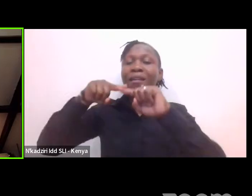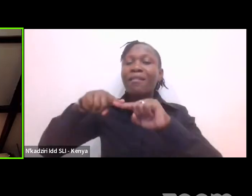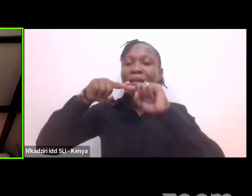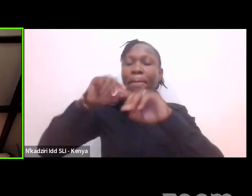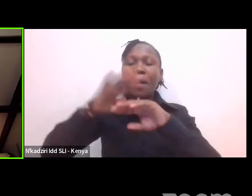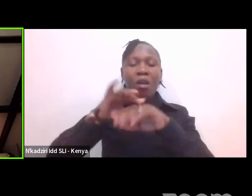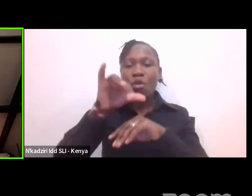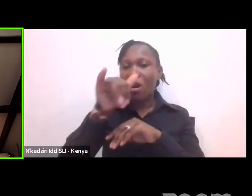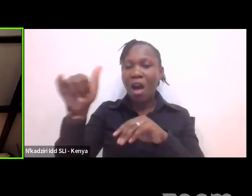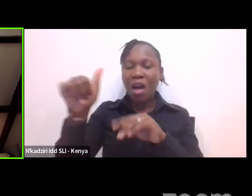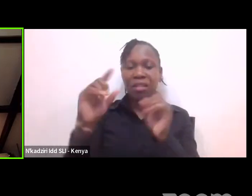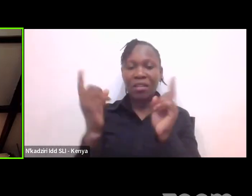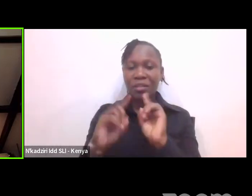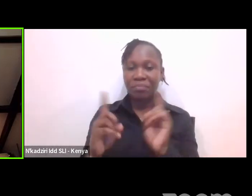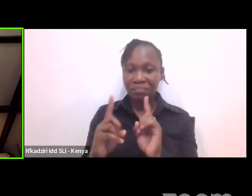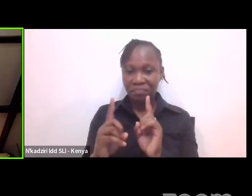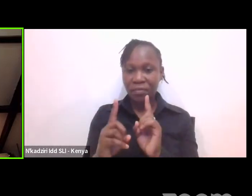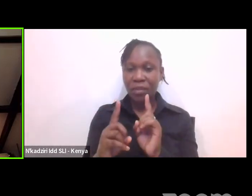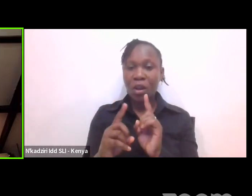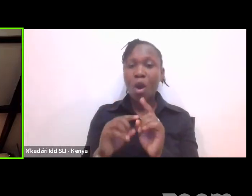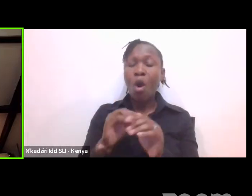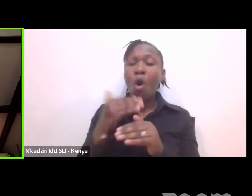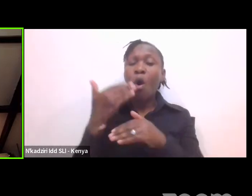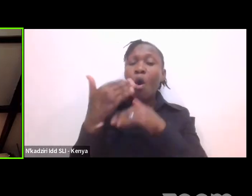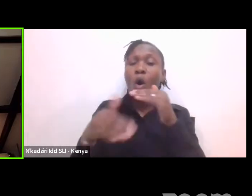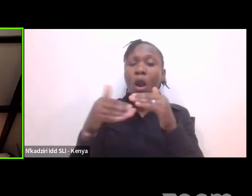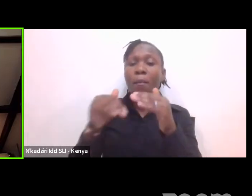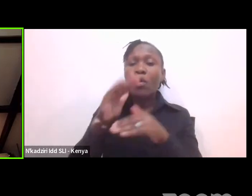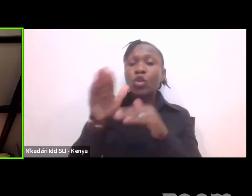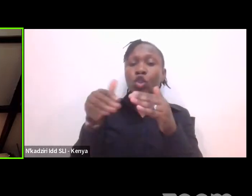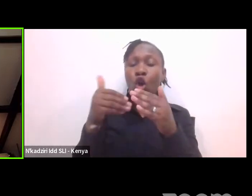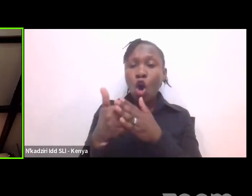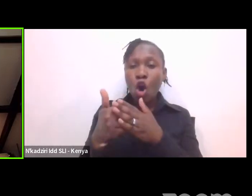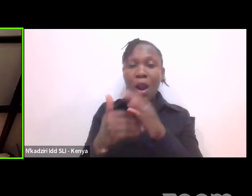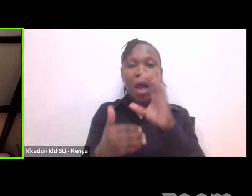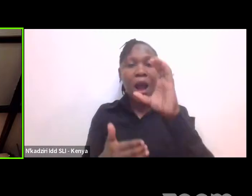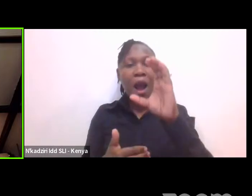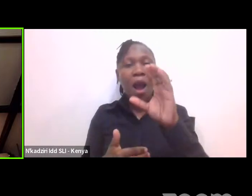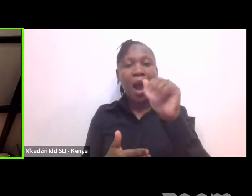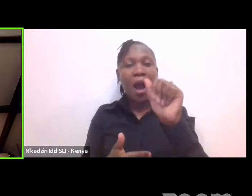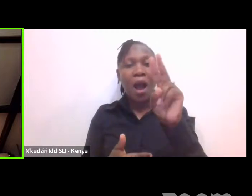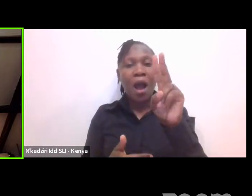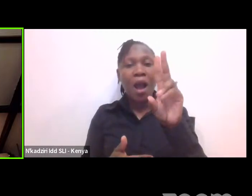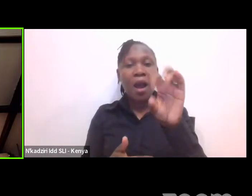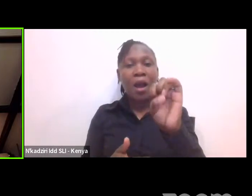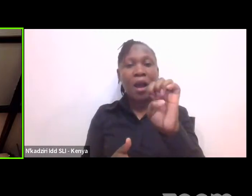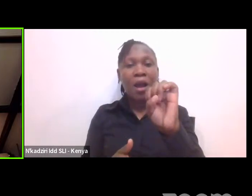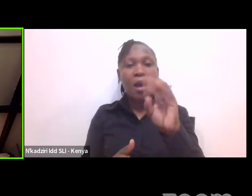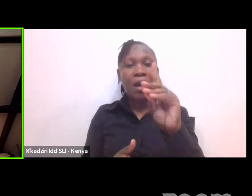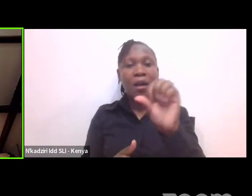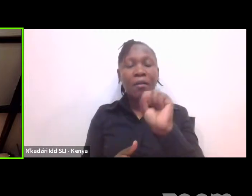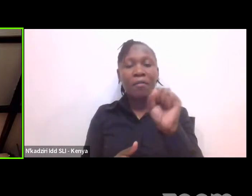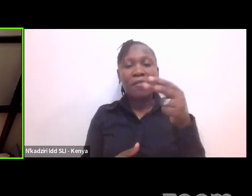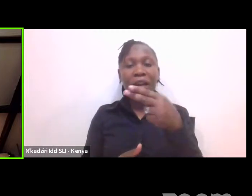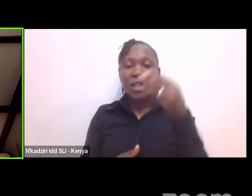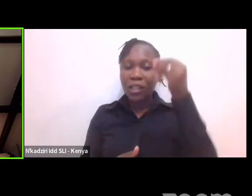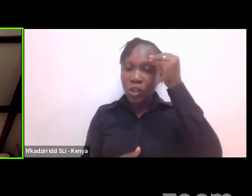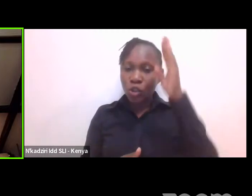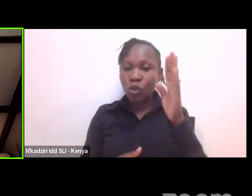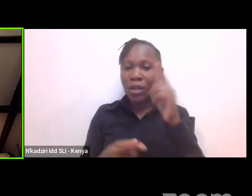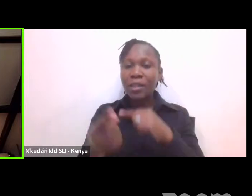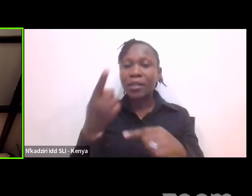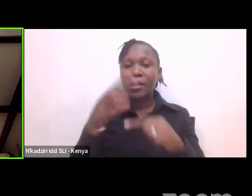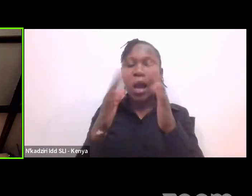Almost all Cavendish students arrive with something called an Education, Health and Care Plan,